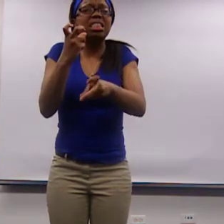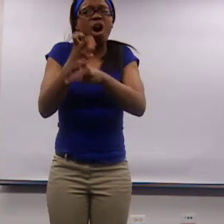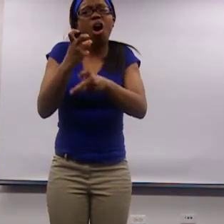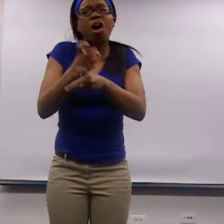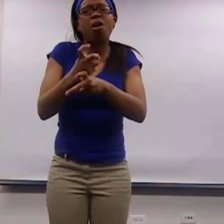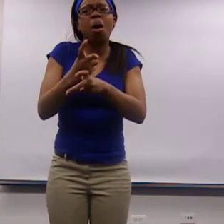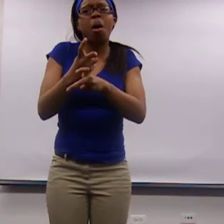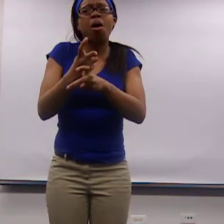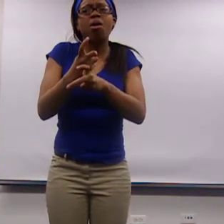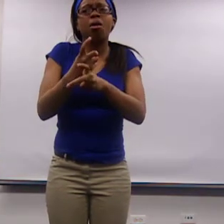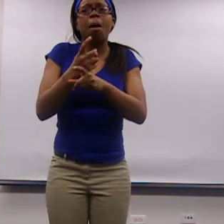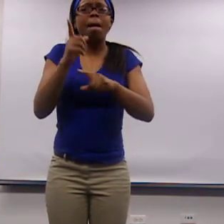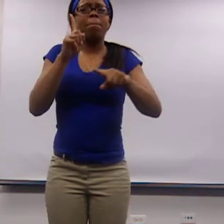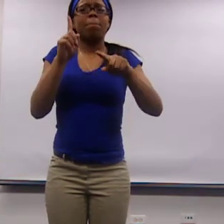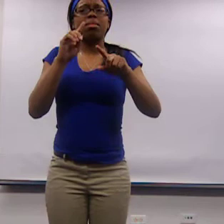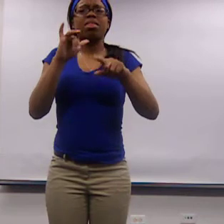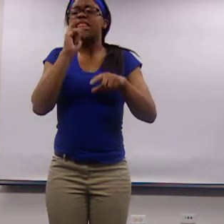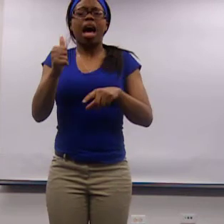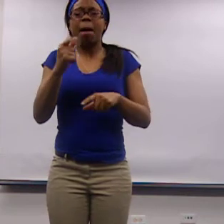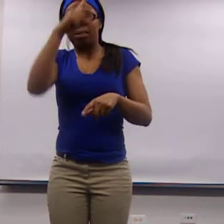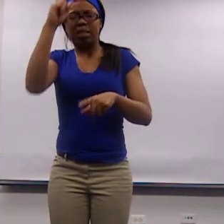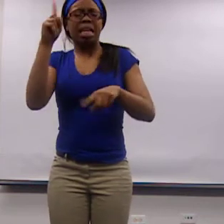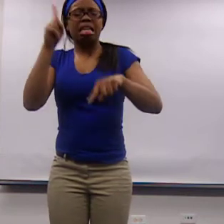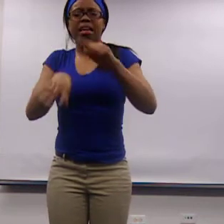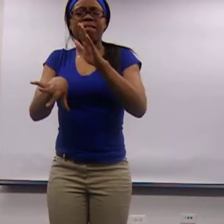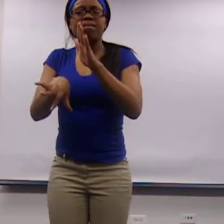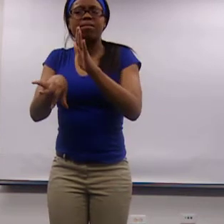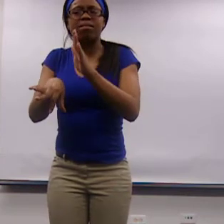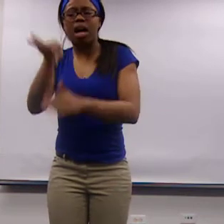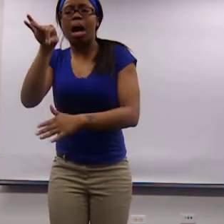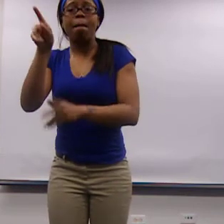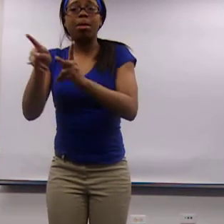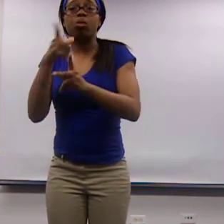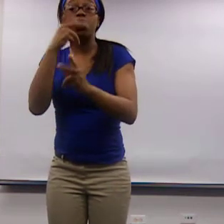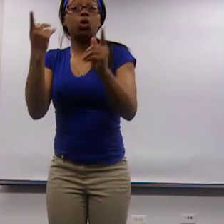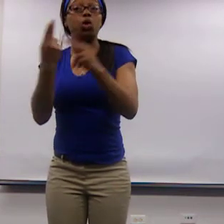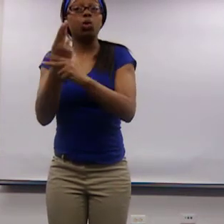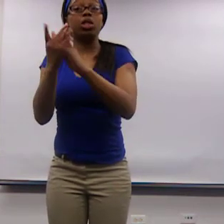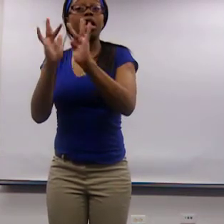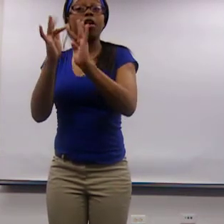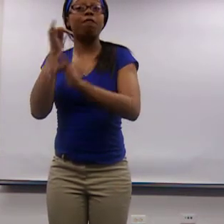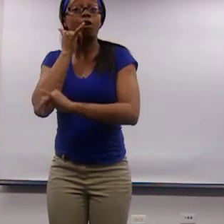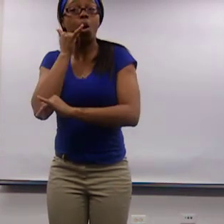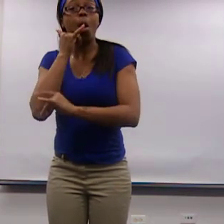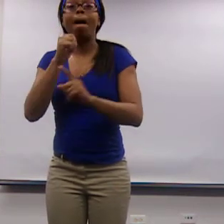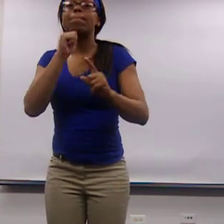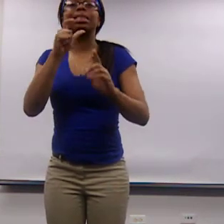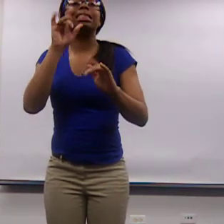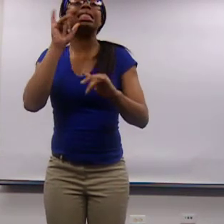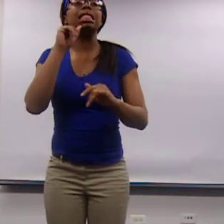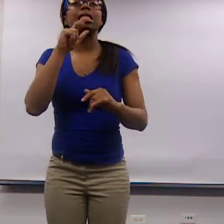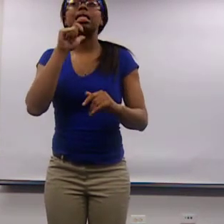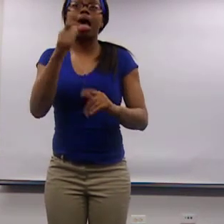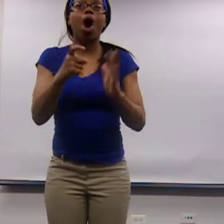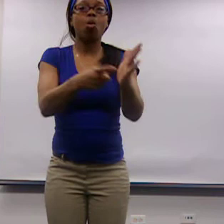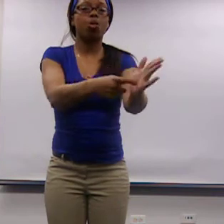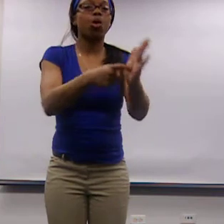locate people using internet phones, but internet phones are not required to be registered by law to show your